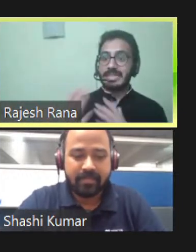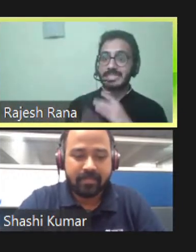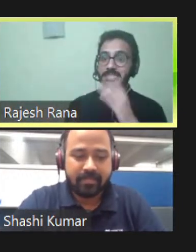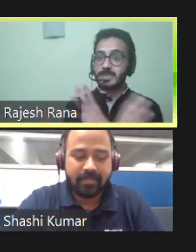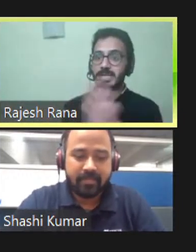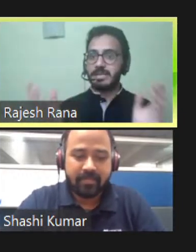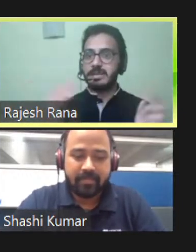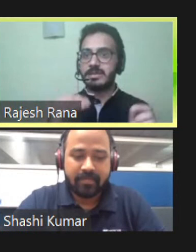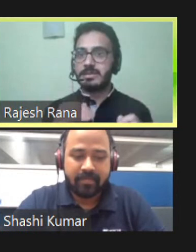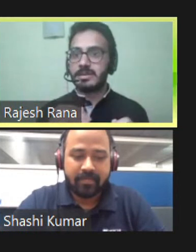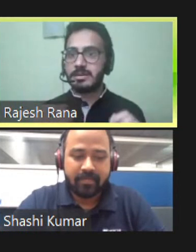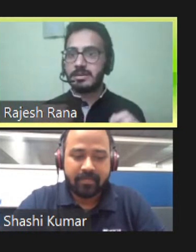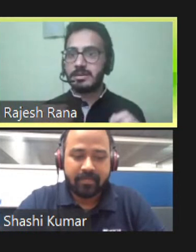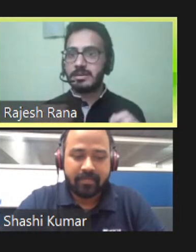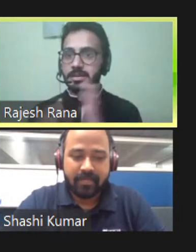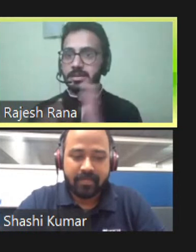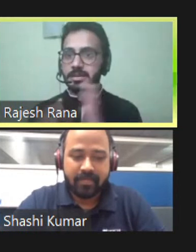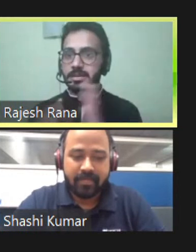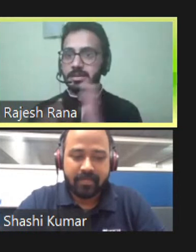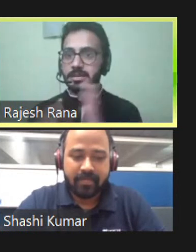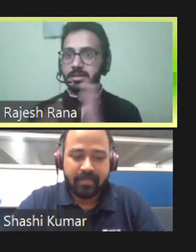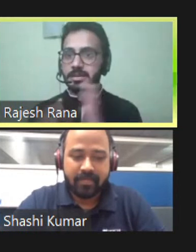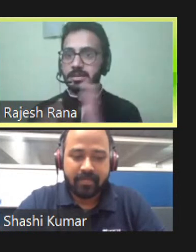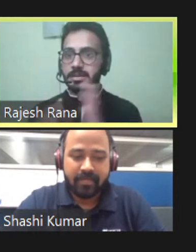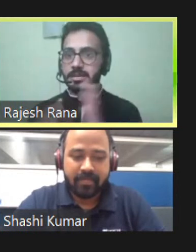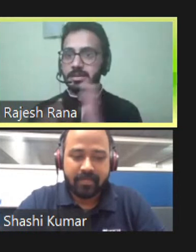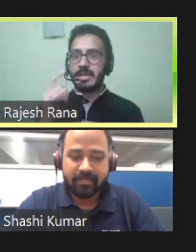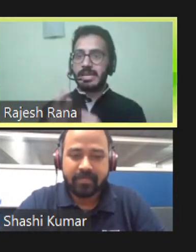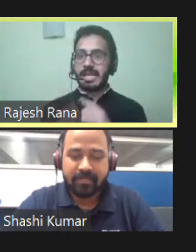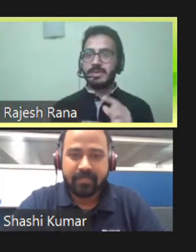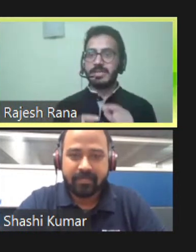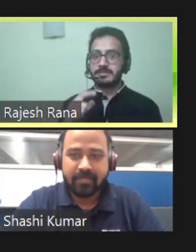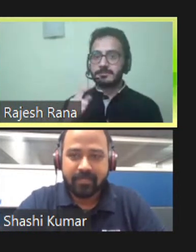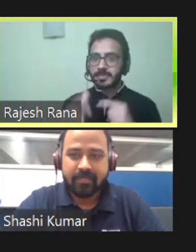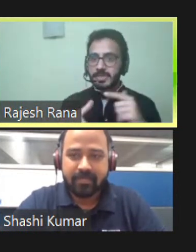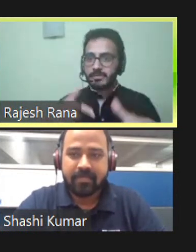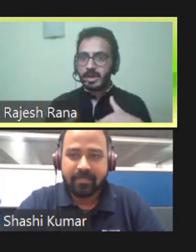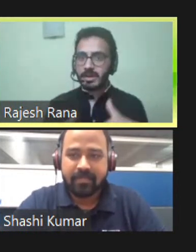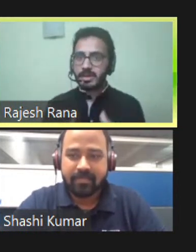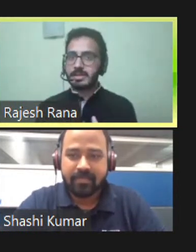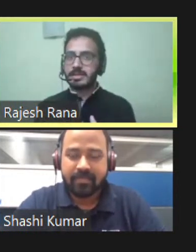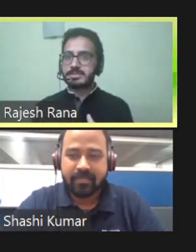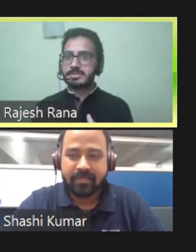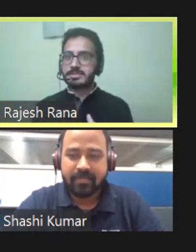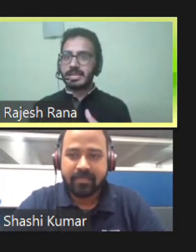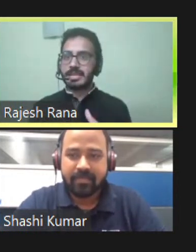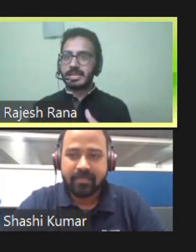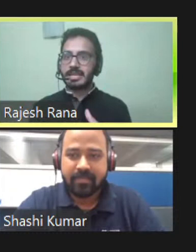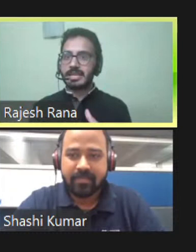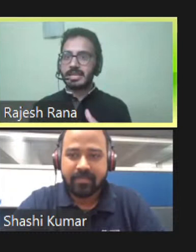speed, which we talked about. Likewise, we are here in a sign